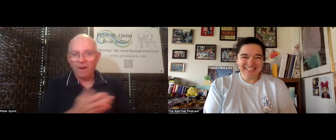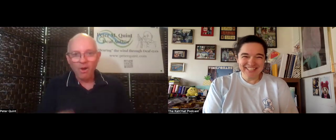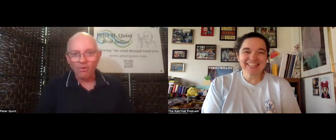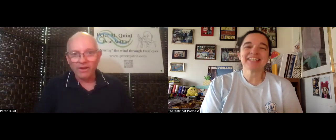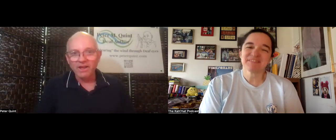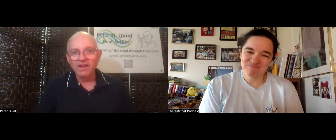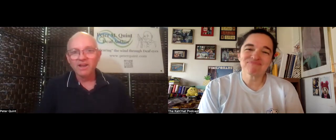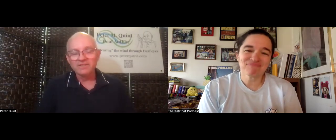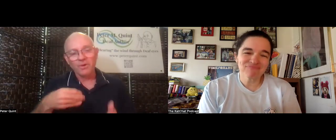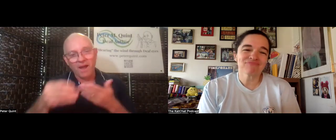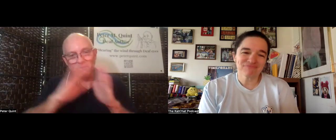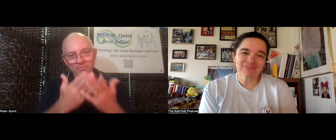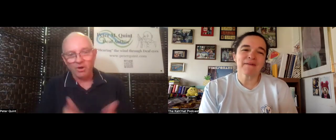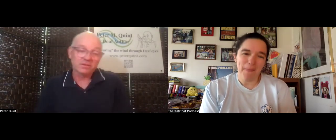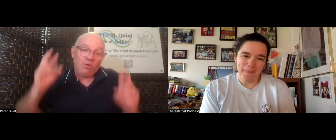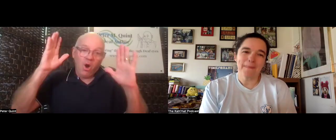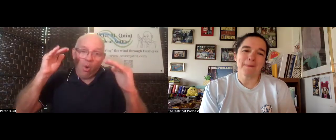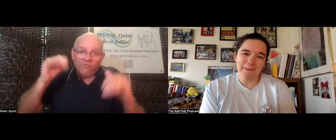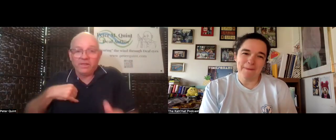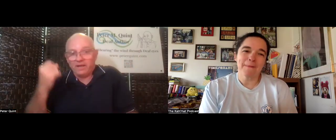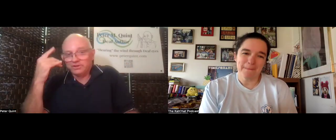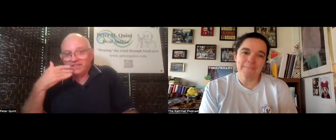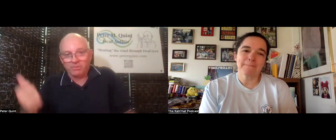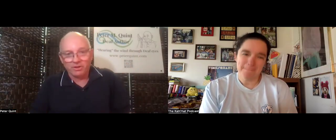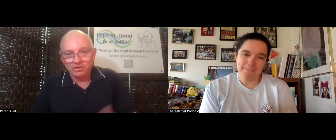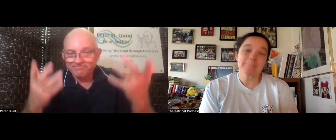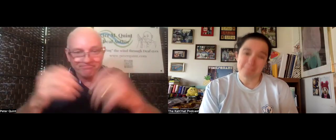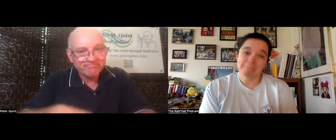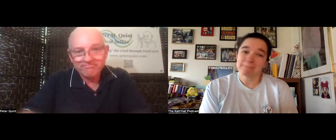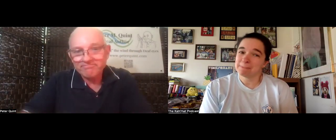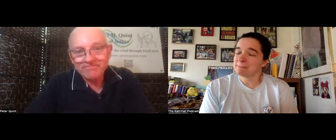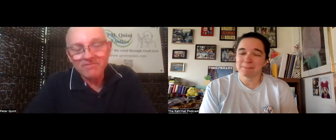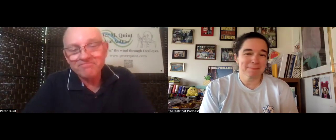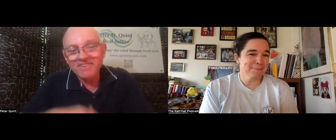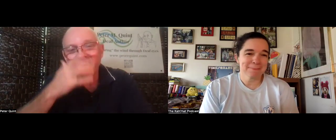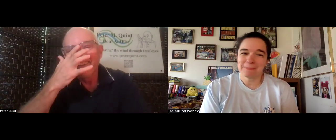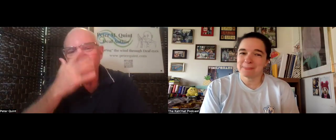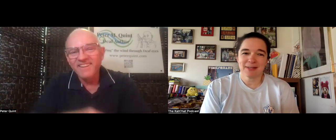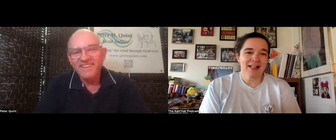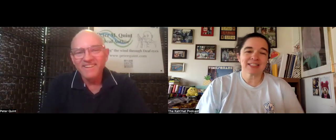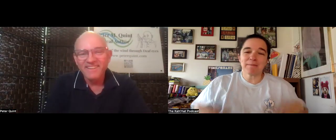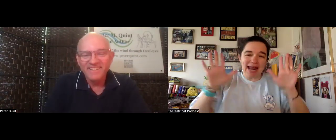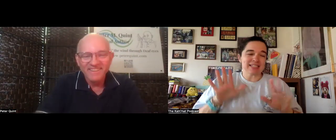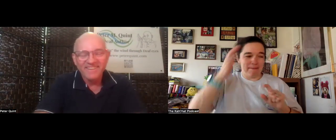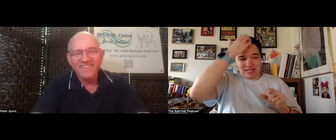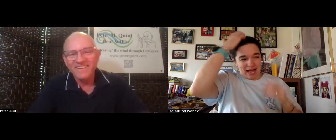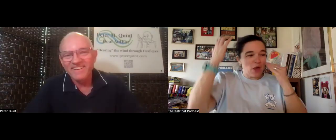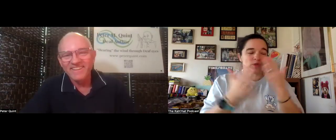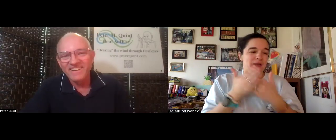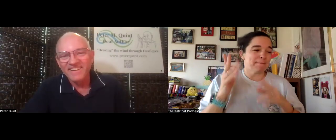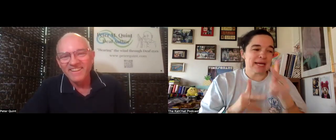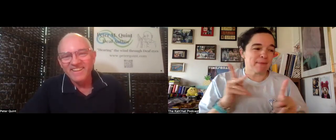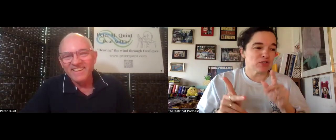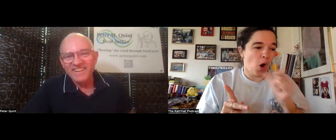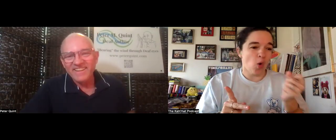Of the powering. So he bought my book, so hopefully he understands better. Yeah. That's amazing because I